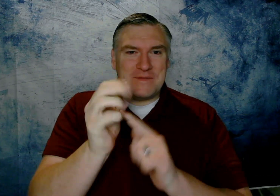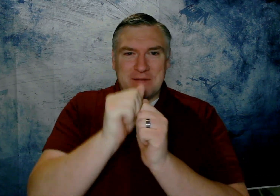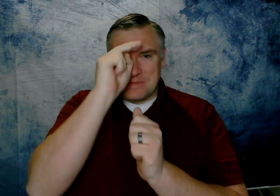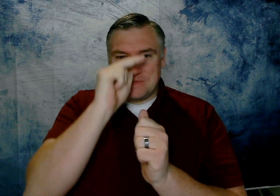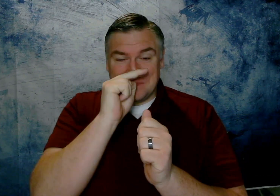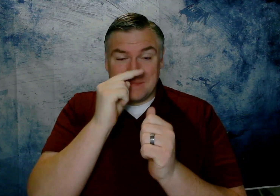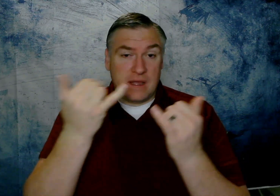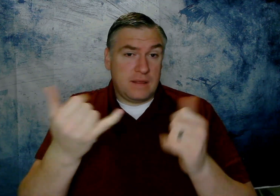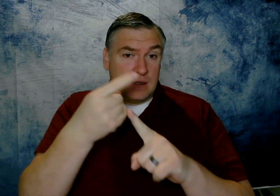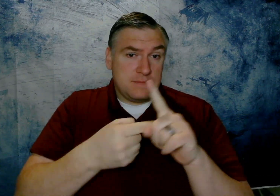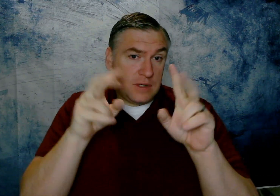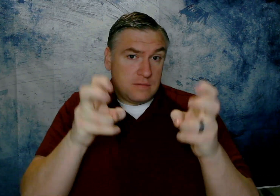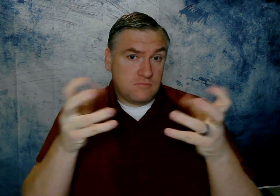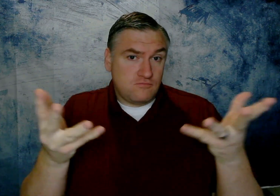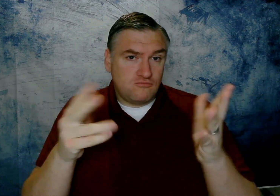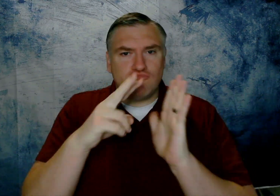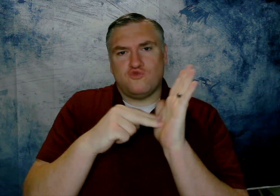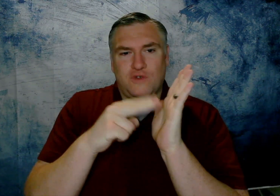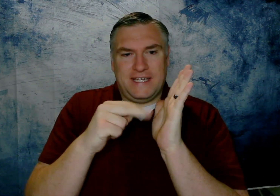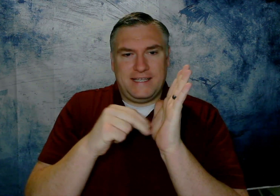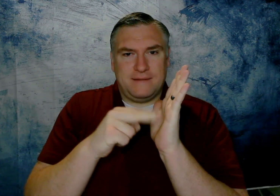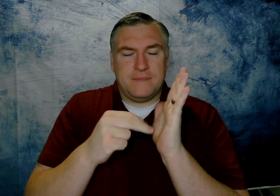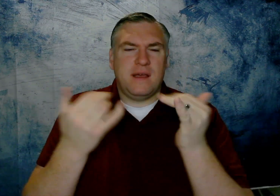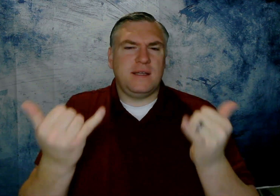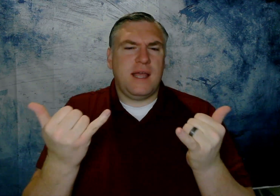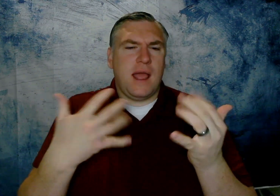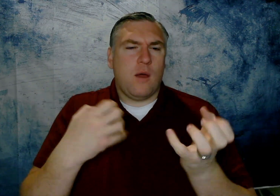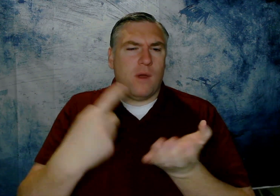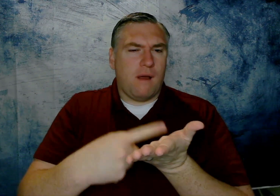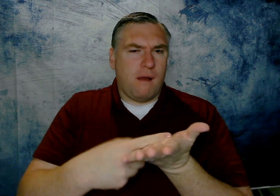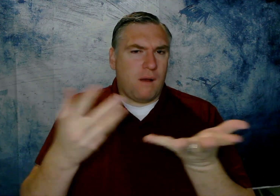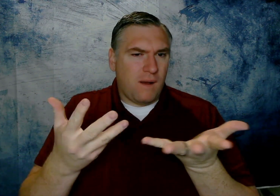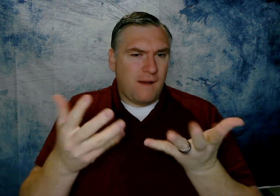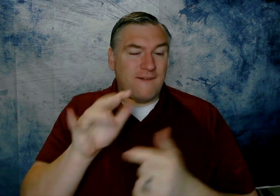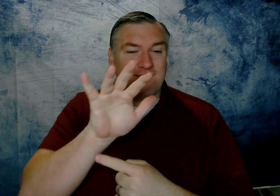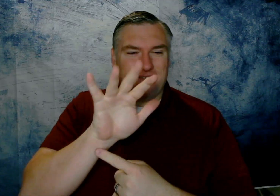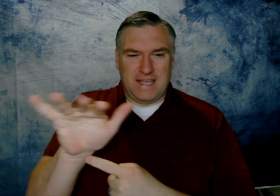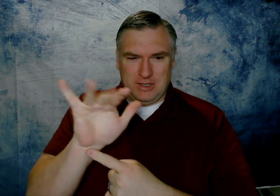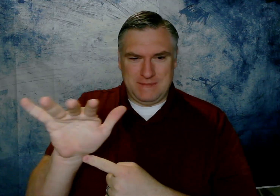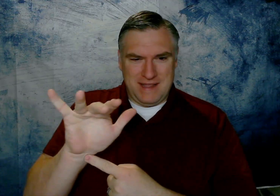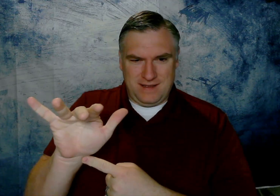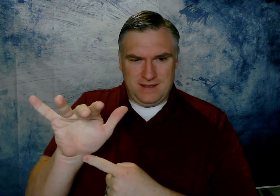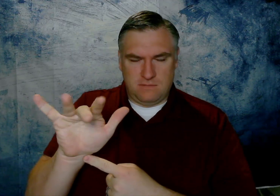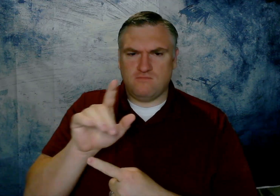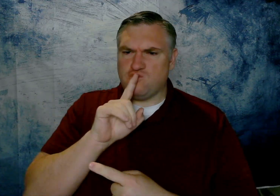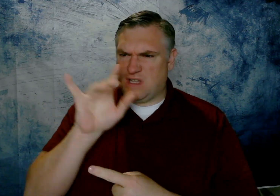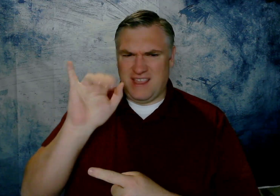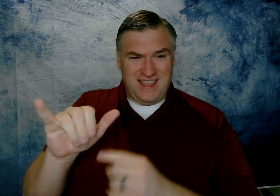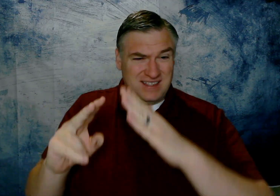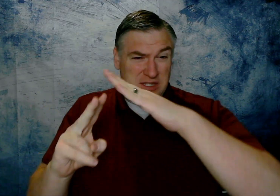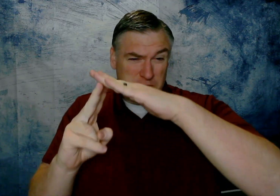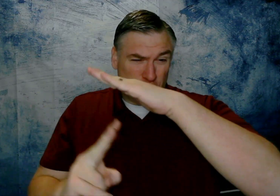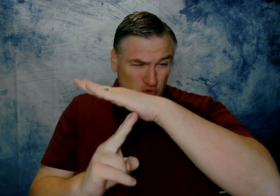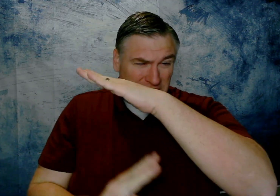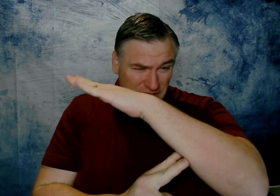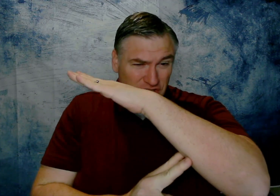Hello, and welcome to 5 Minutes with Nate. This month's topic is reading. Now I want to discuss fingerspelling. Really, that